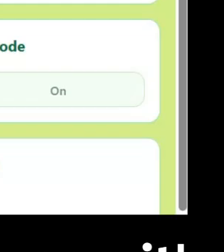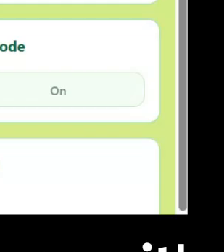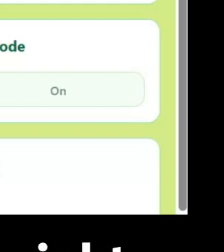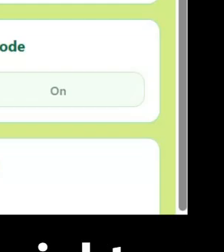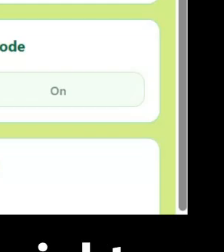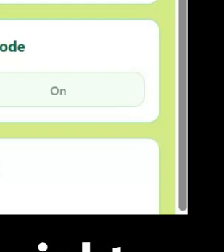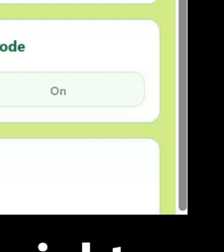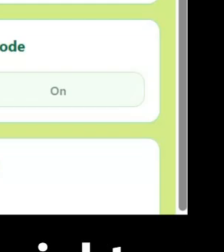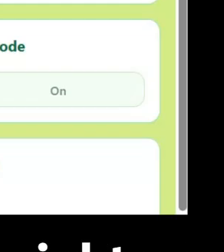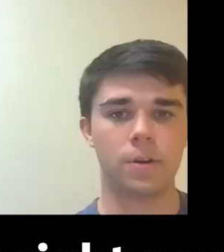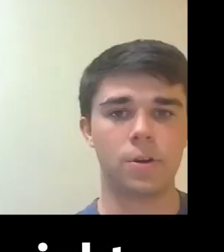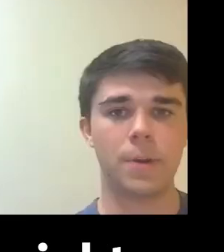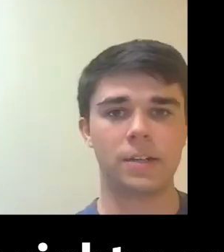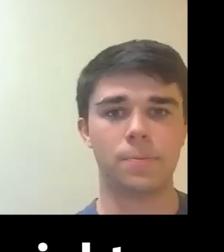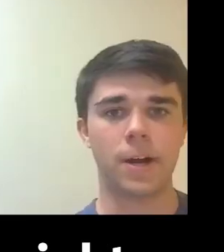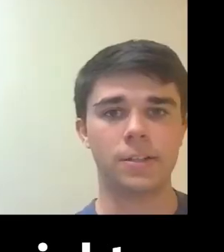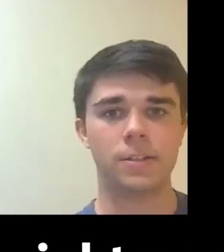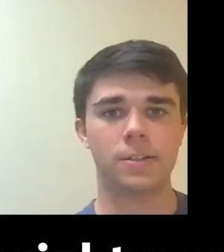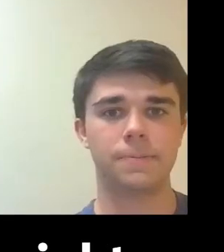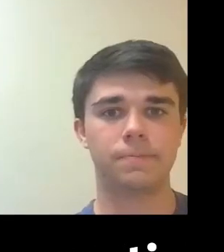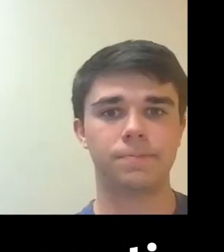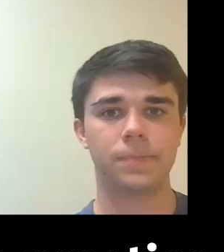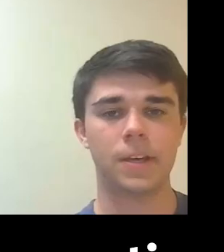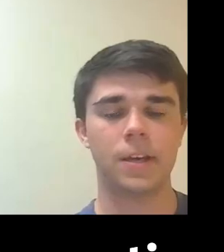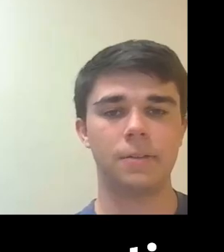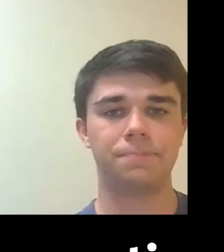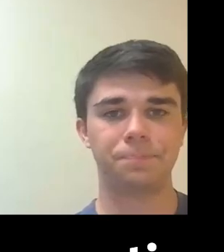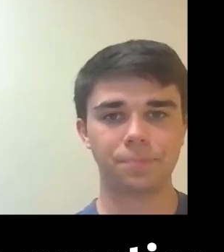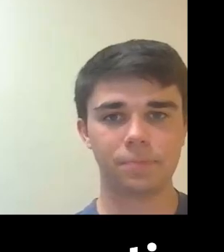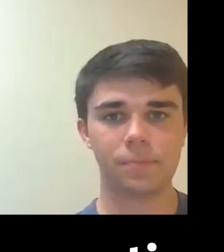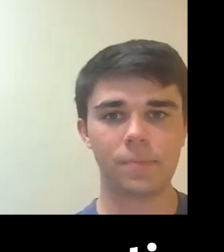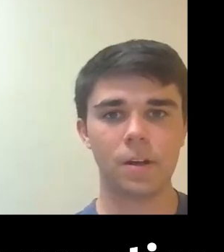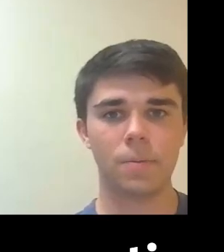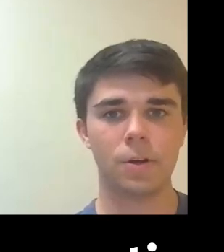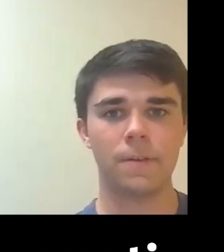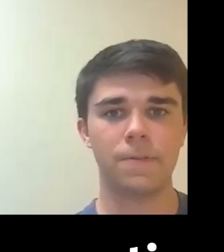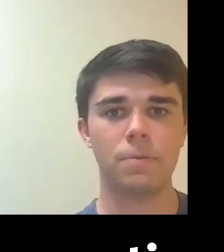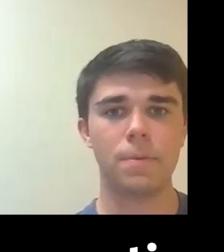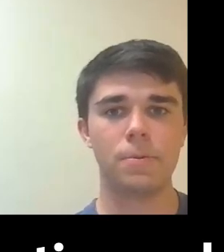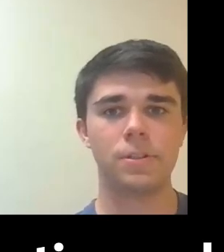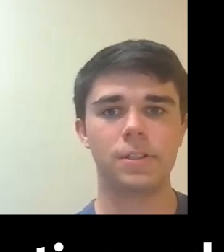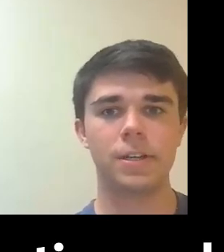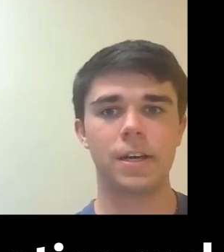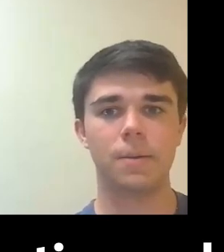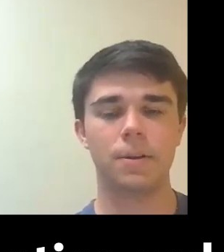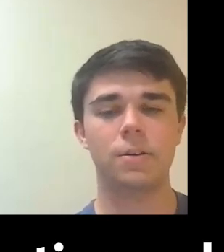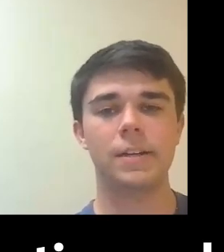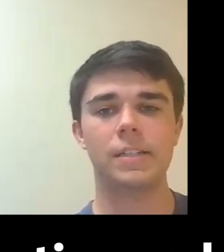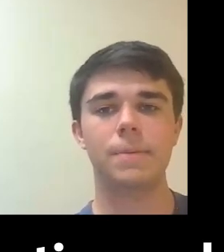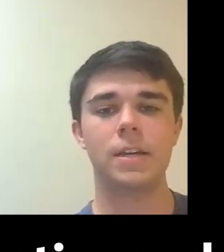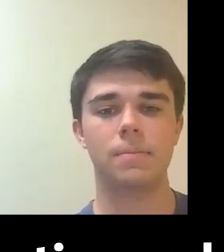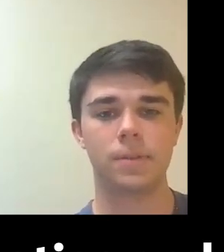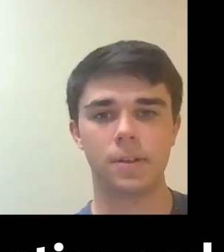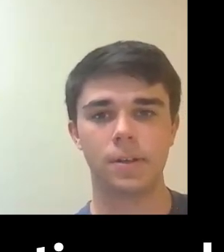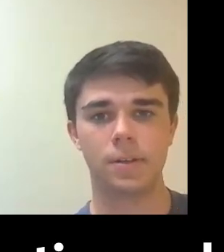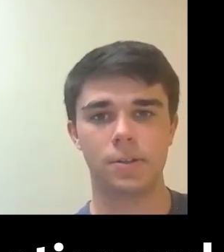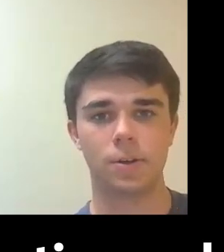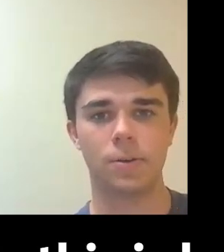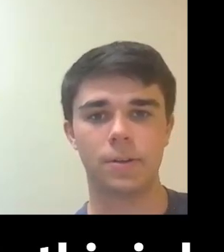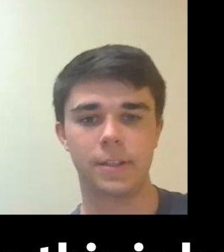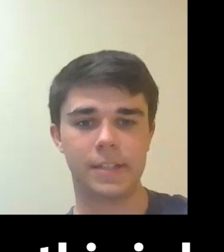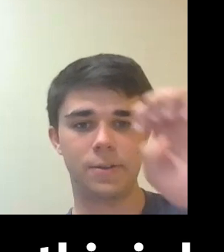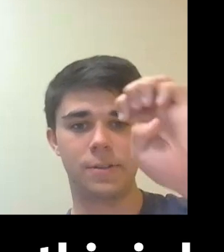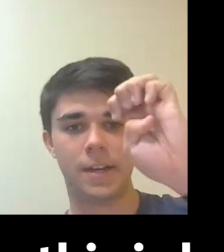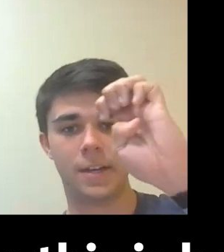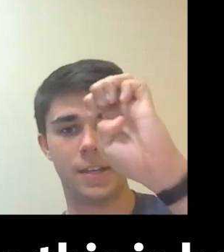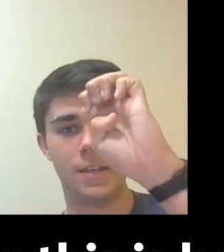now. So I'm going to go back to practice, and I'm going to hit family members, and I'm going to learn how to say my name.